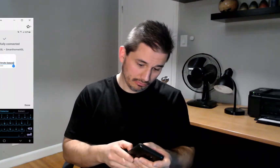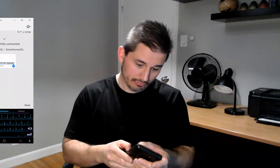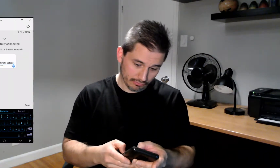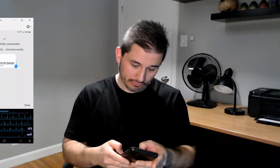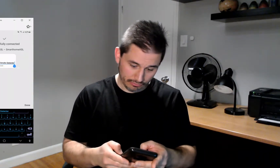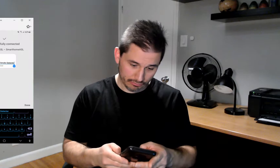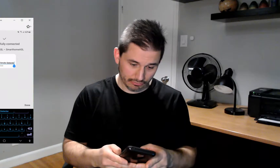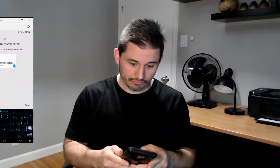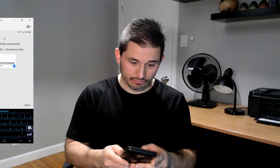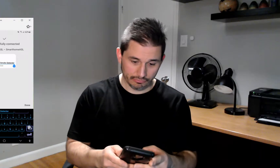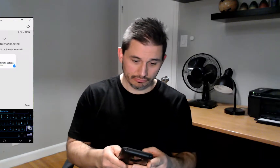here.